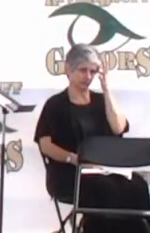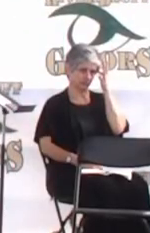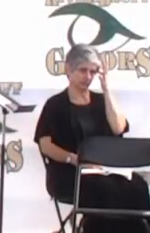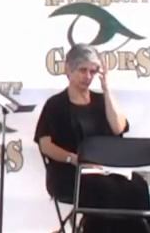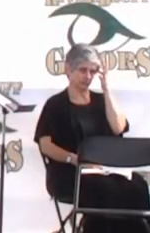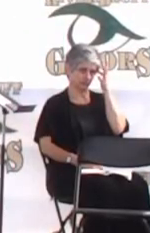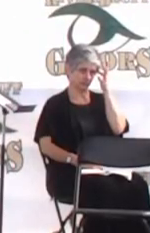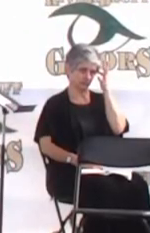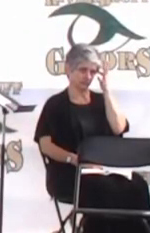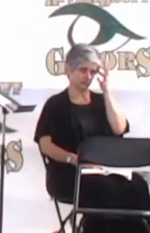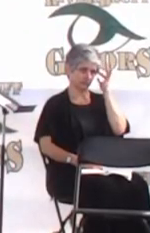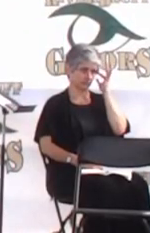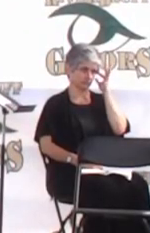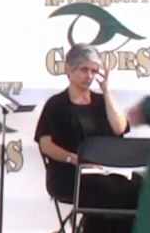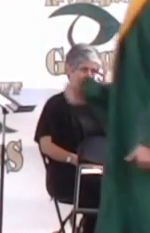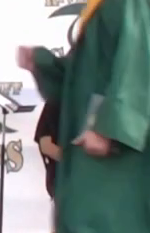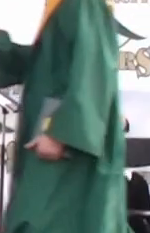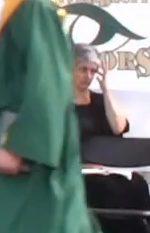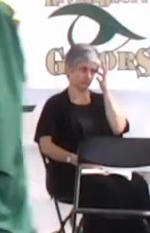Christopher Jansen.